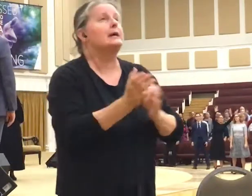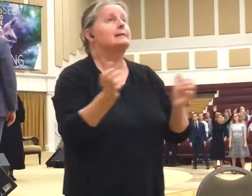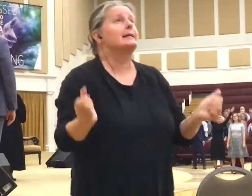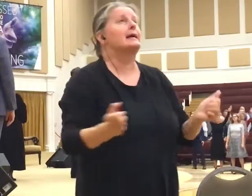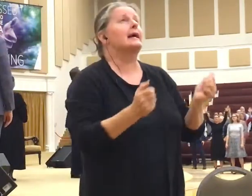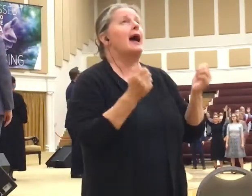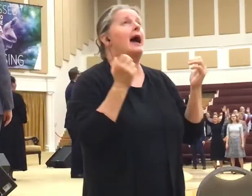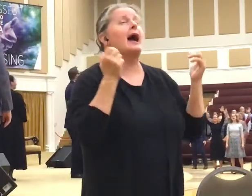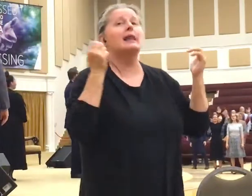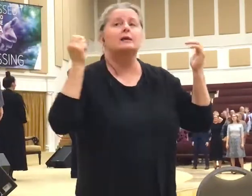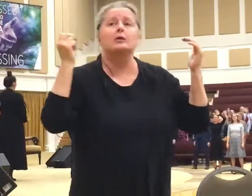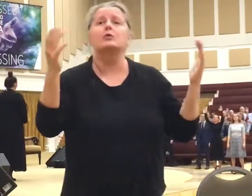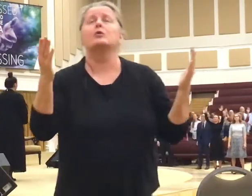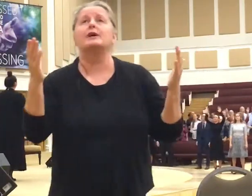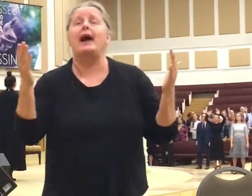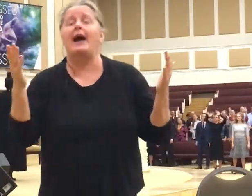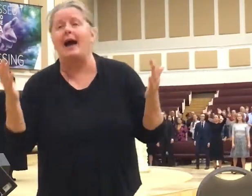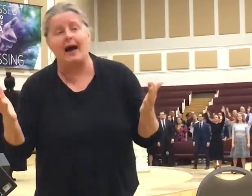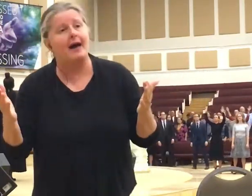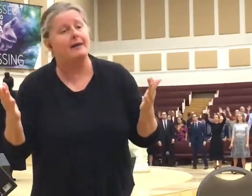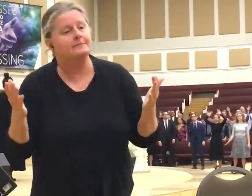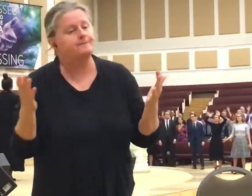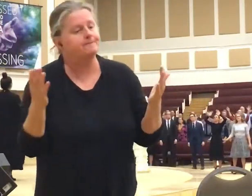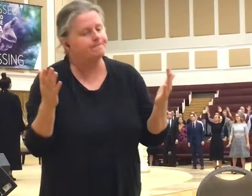hallelujah. We sing